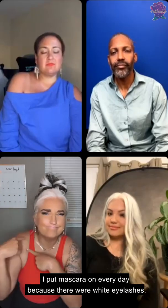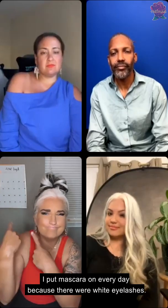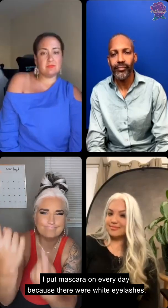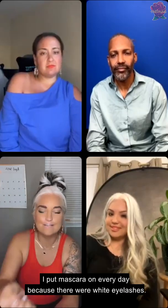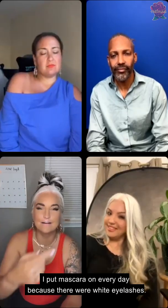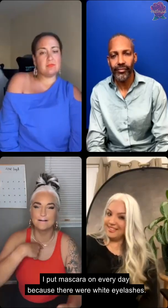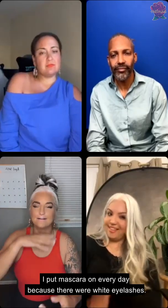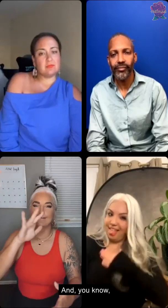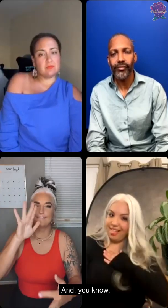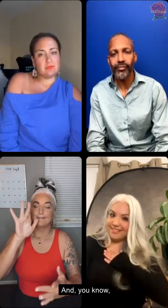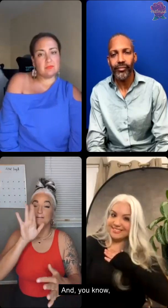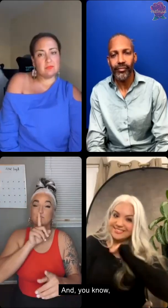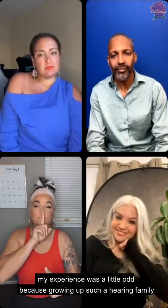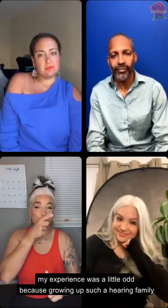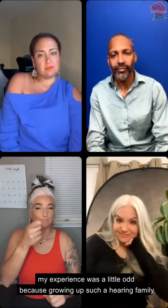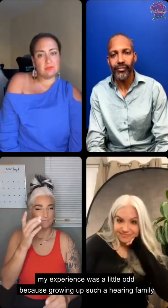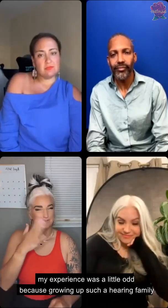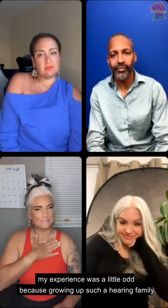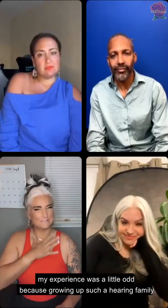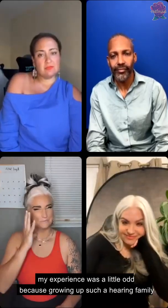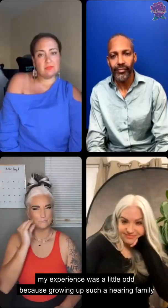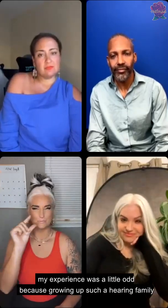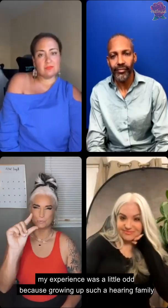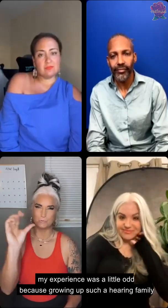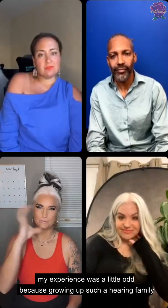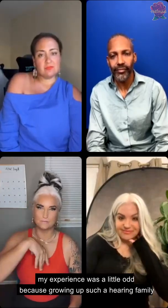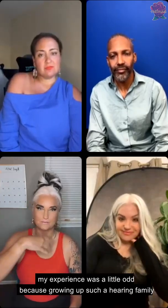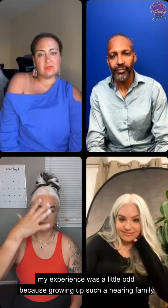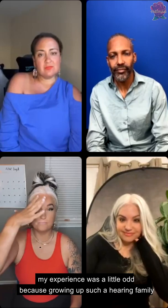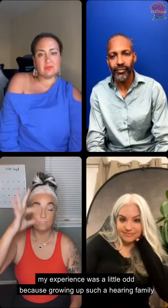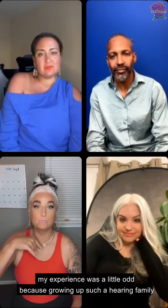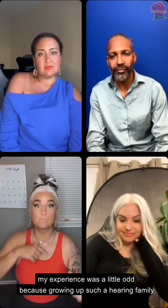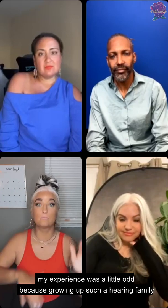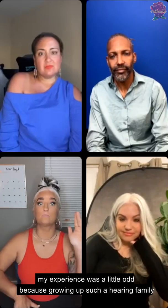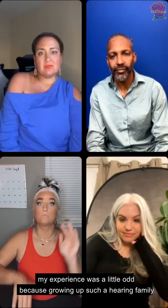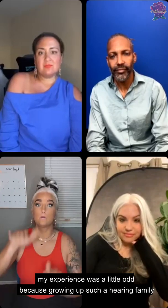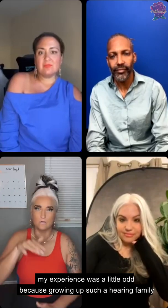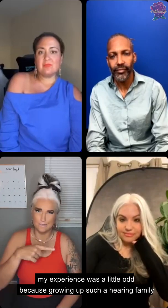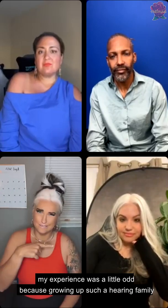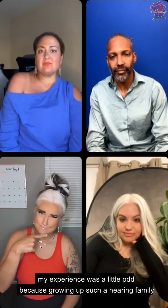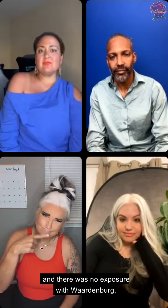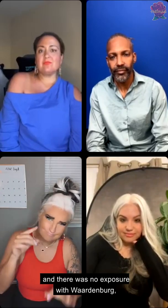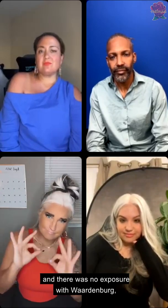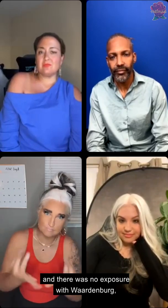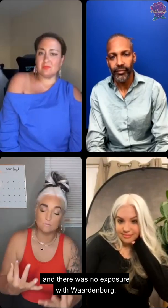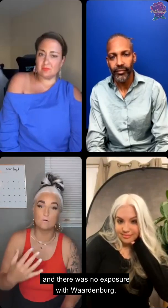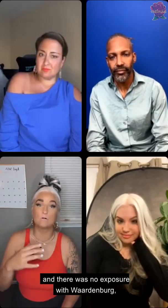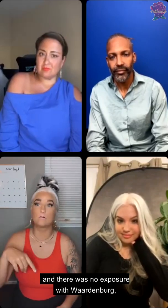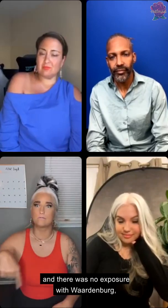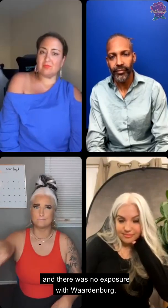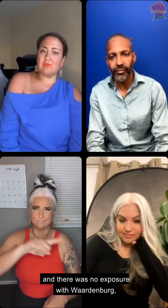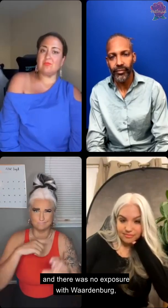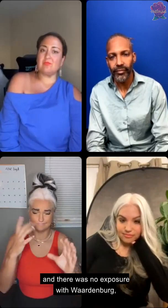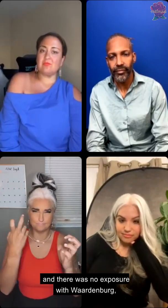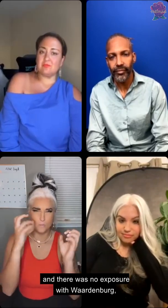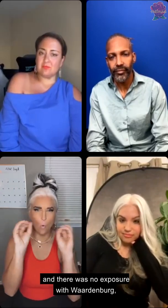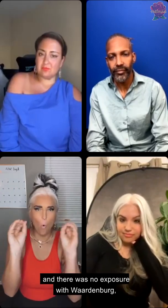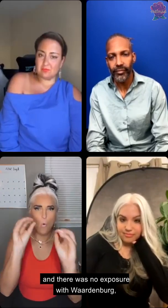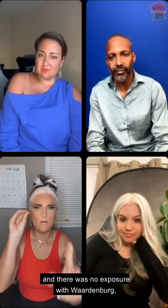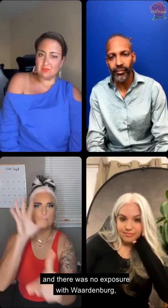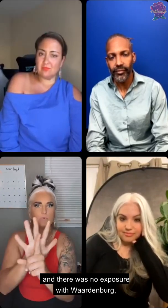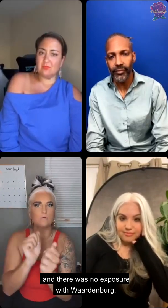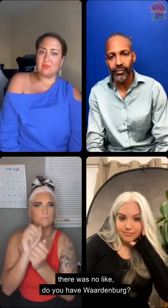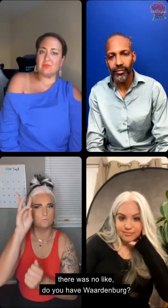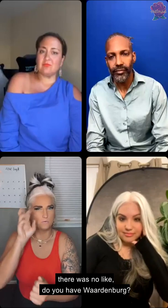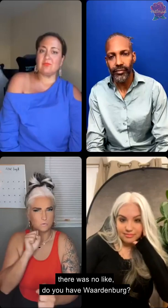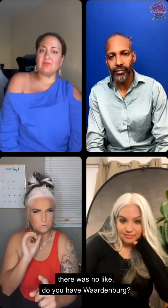white eyelashes. And, my experience was a little odd because growing up, it's such a hearing family, and there was no